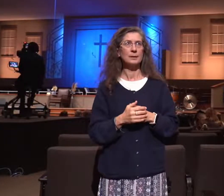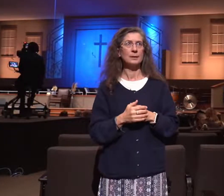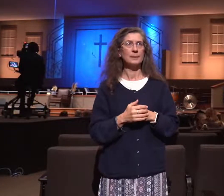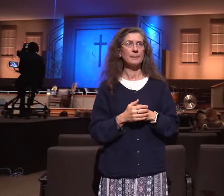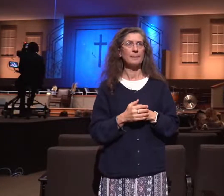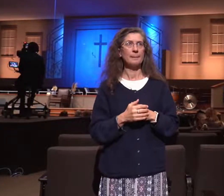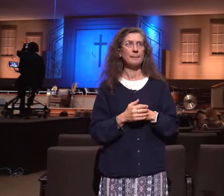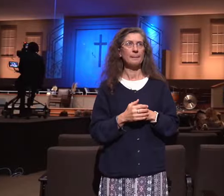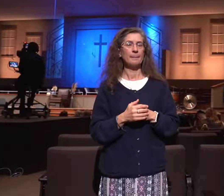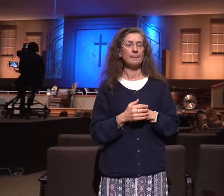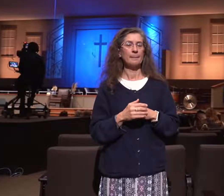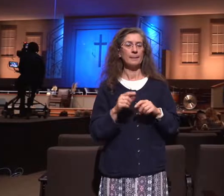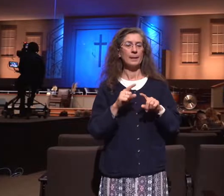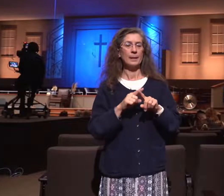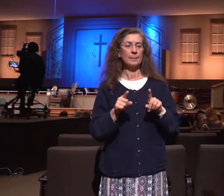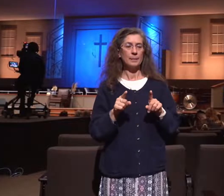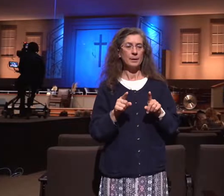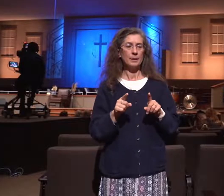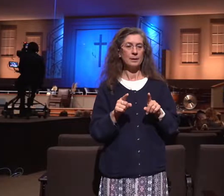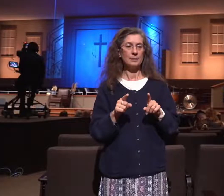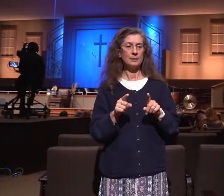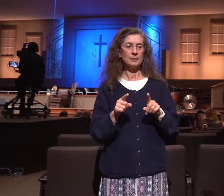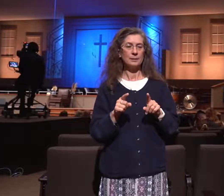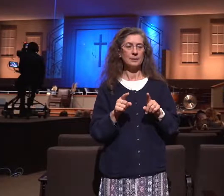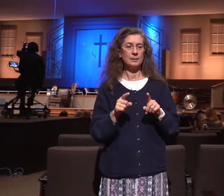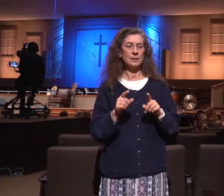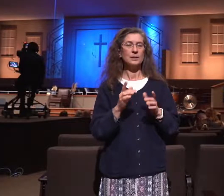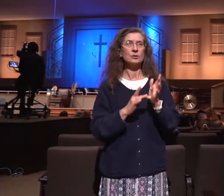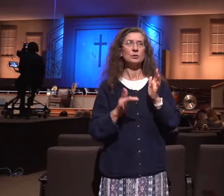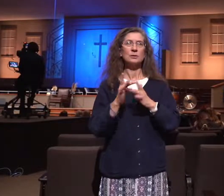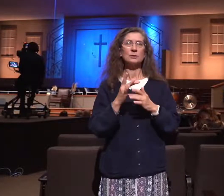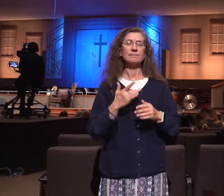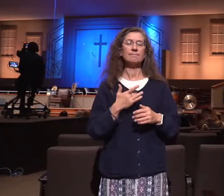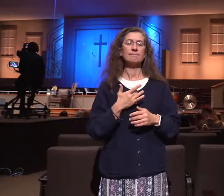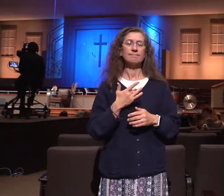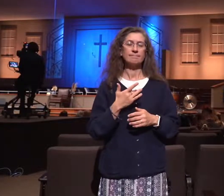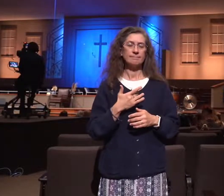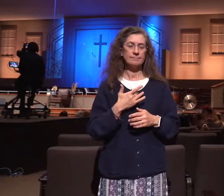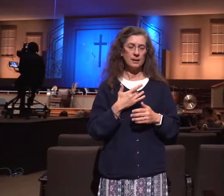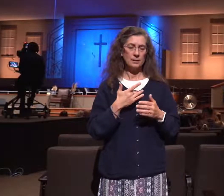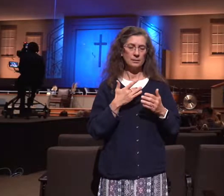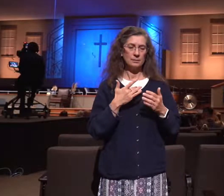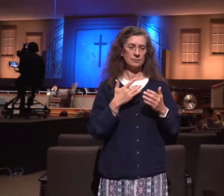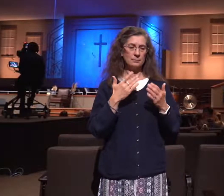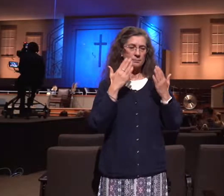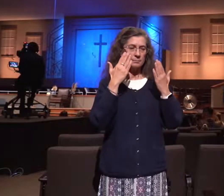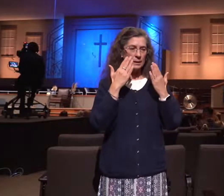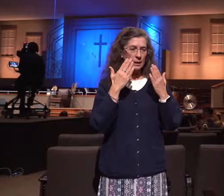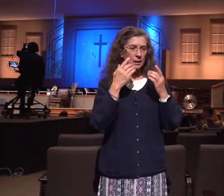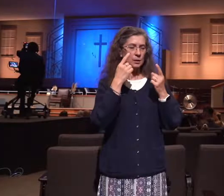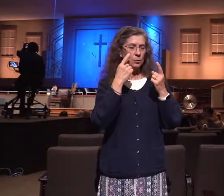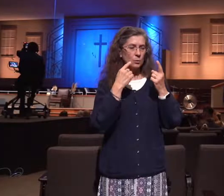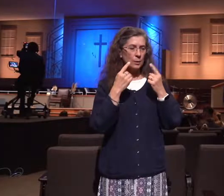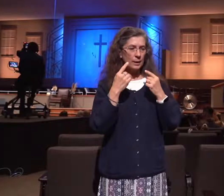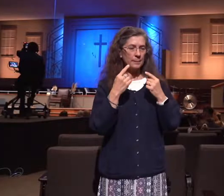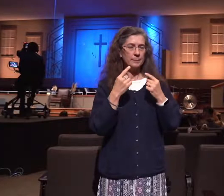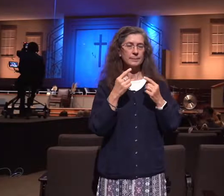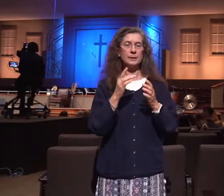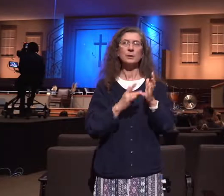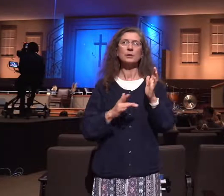But when his people were crying, he was crying. And my dear friend, it doesn't matter what you ever go